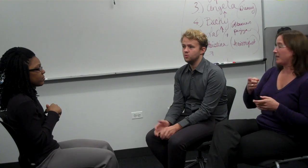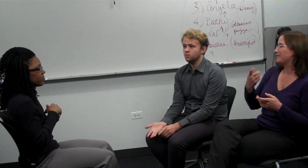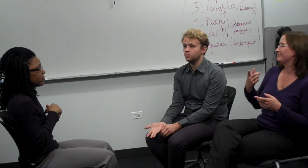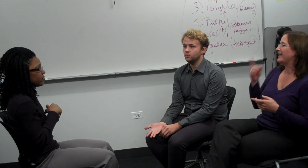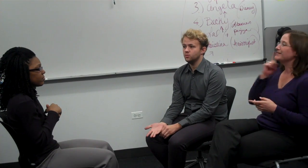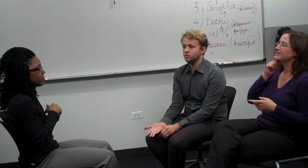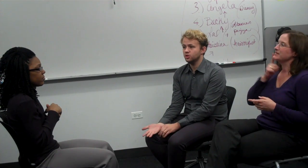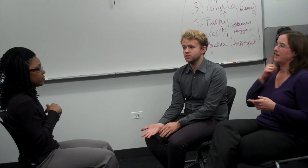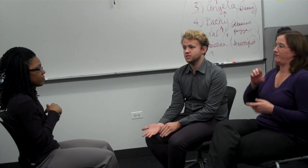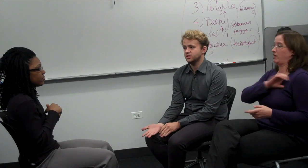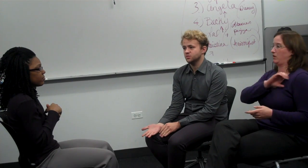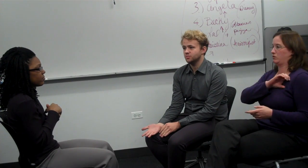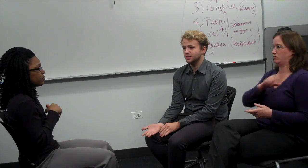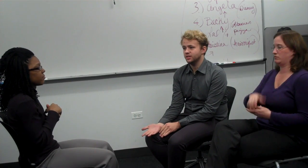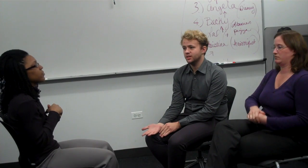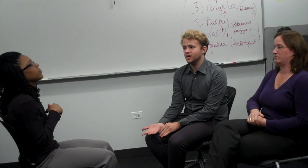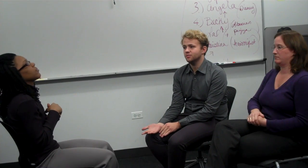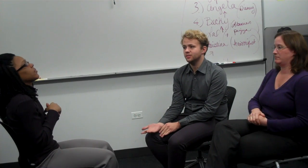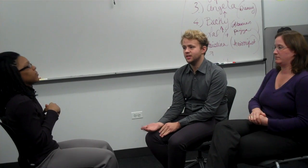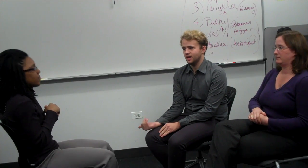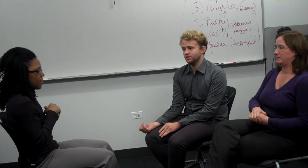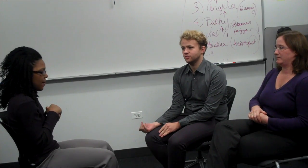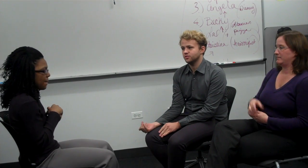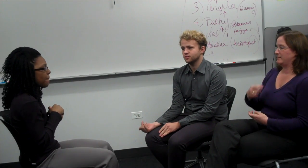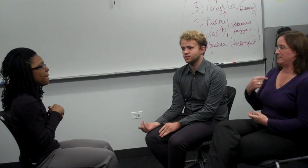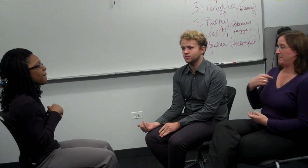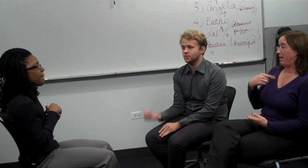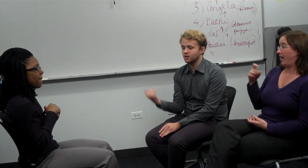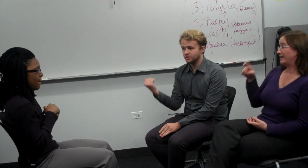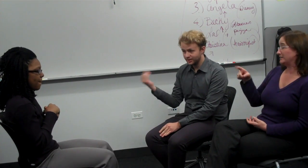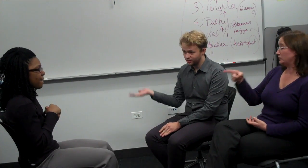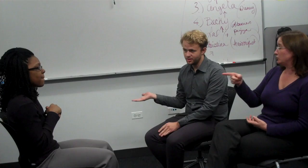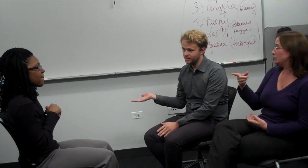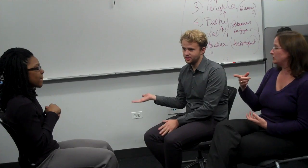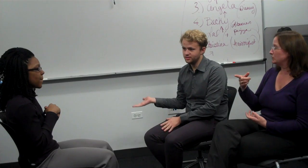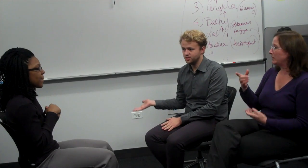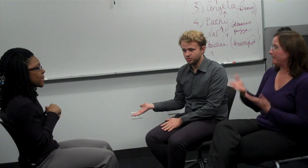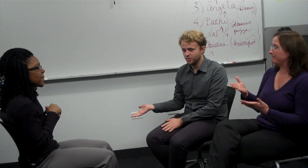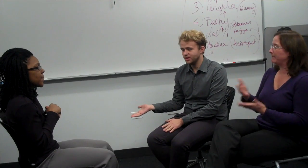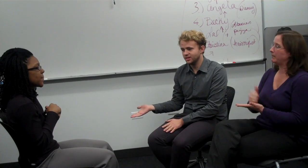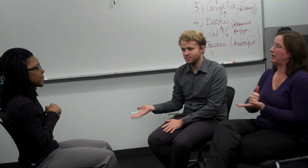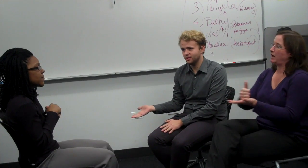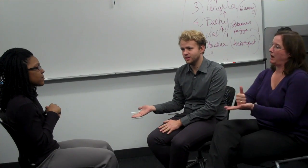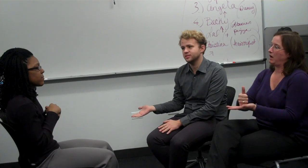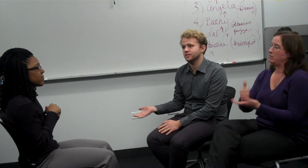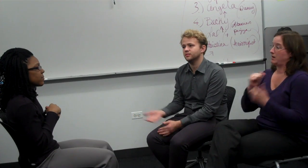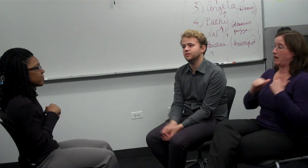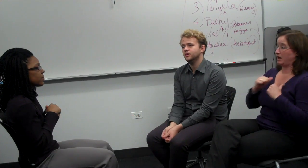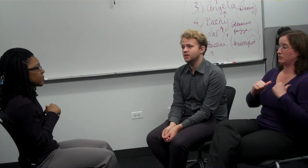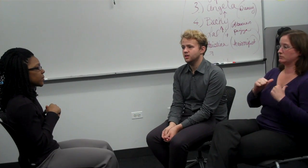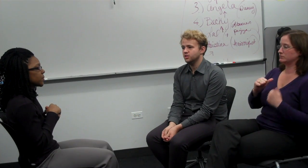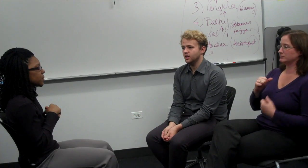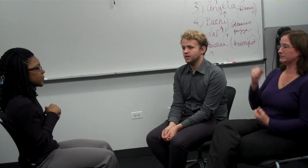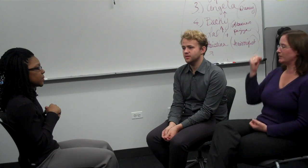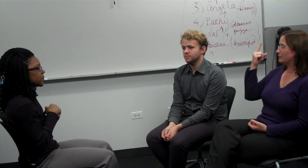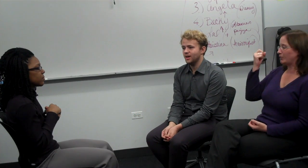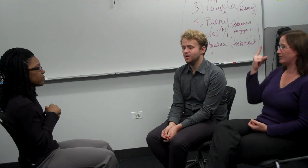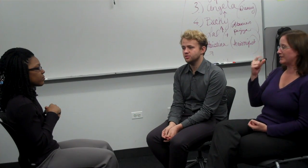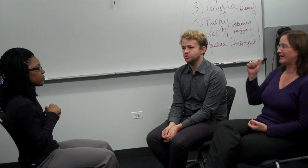So your assistance would be to help the actors who aren't hearing and don't know anything about ASL, how